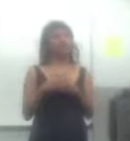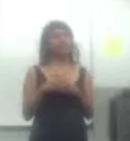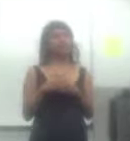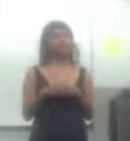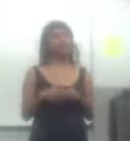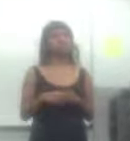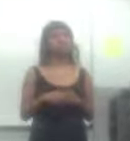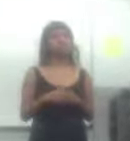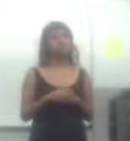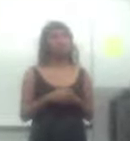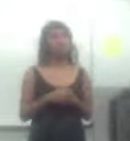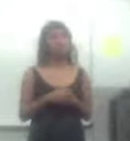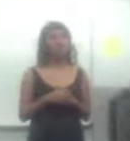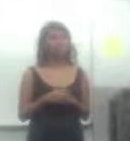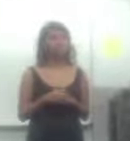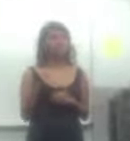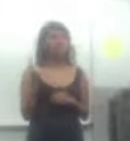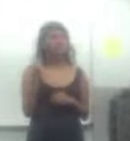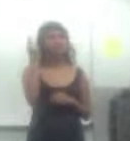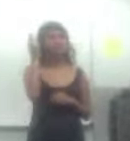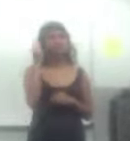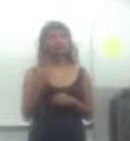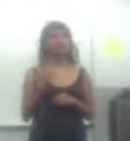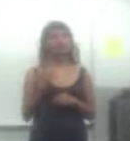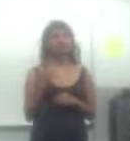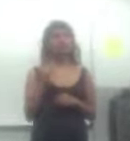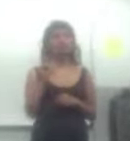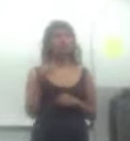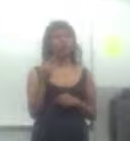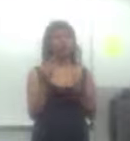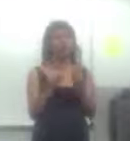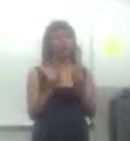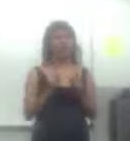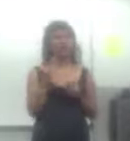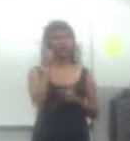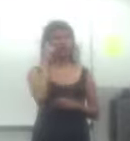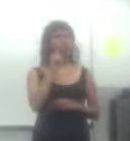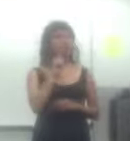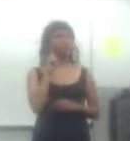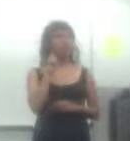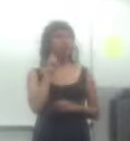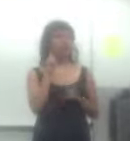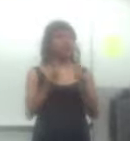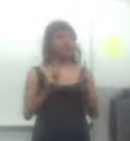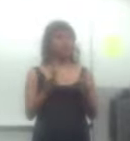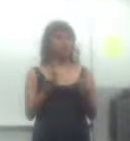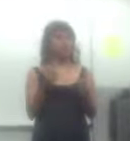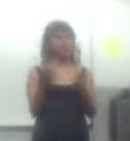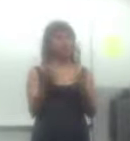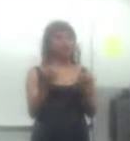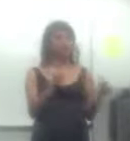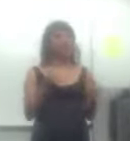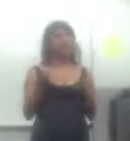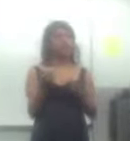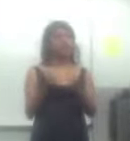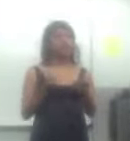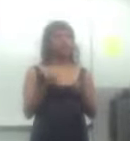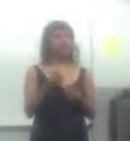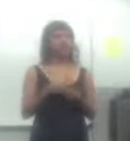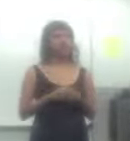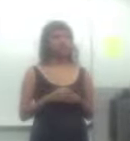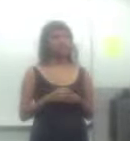organization for deaf individuals to play hockey, and they meet once a year. The camp started on Sunday and went